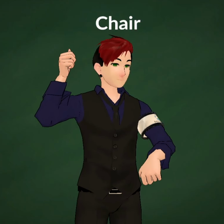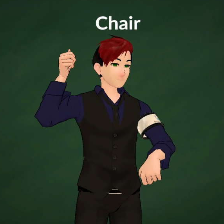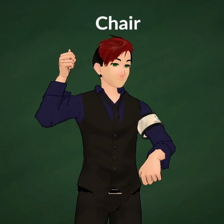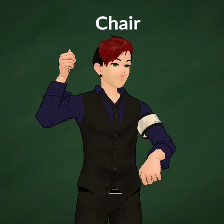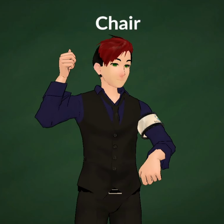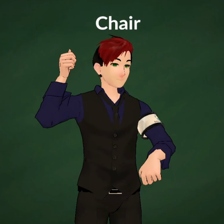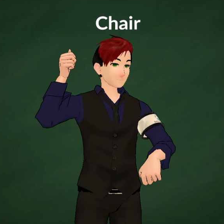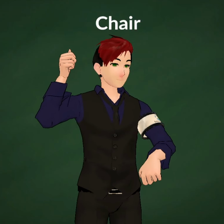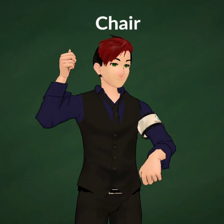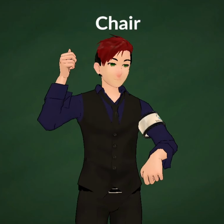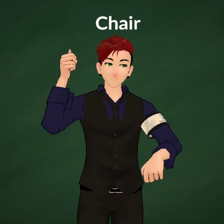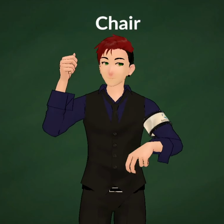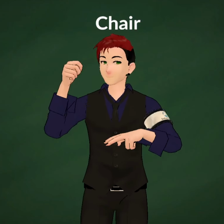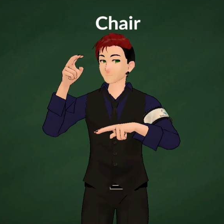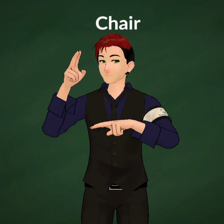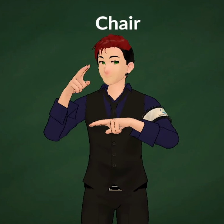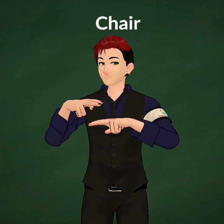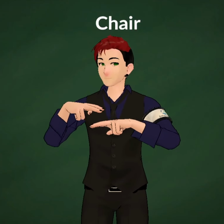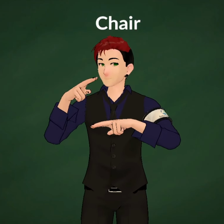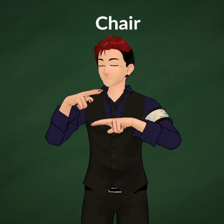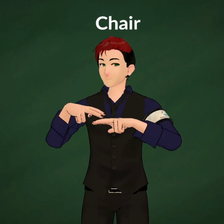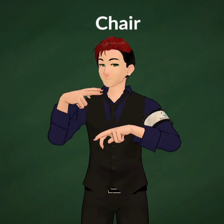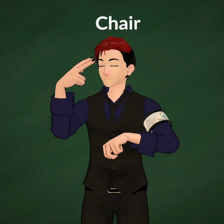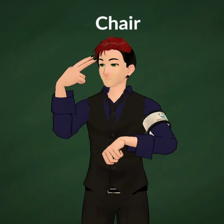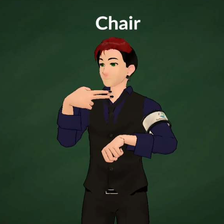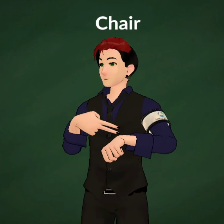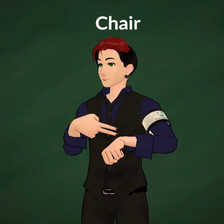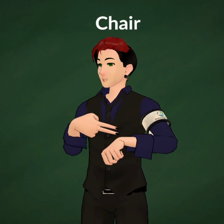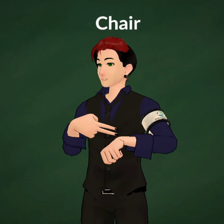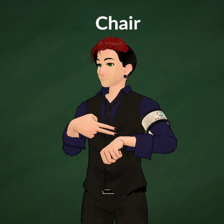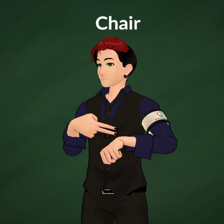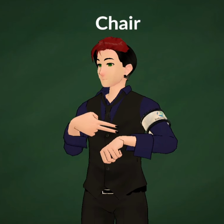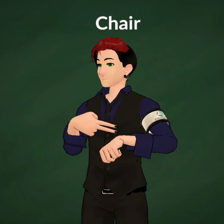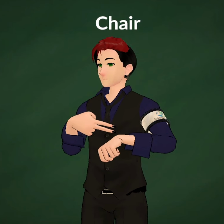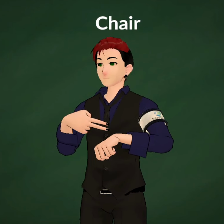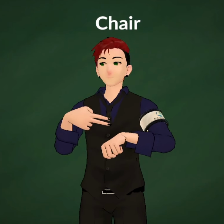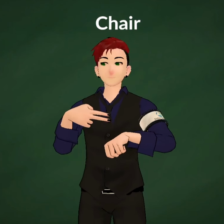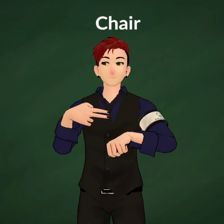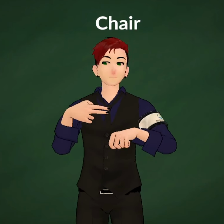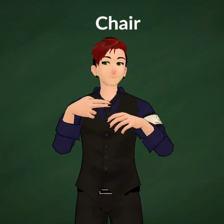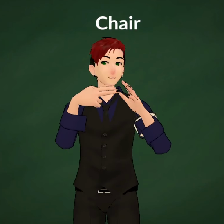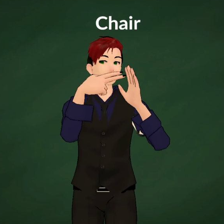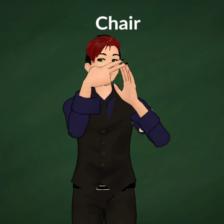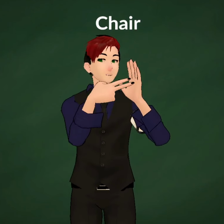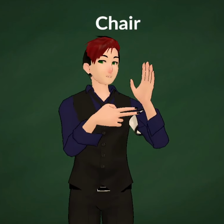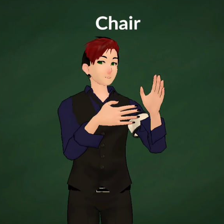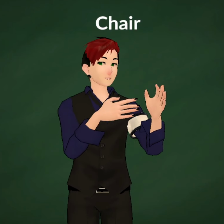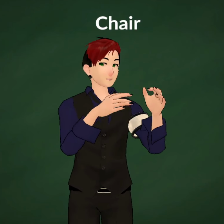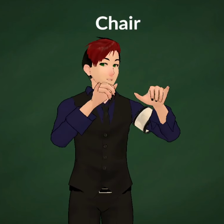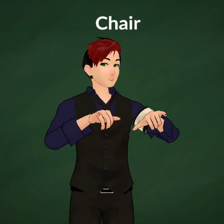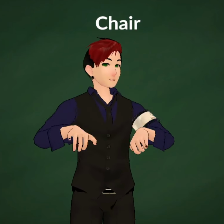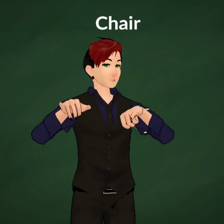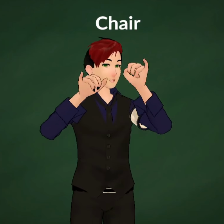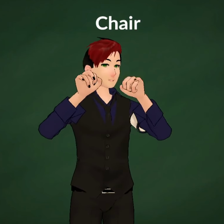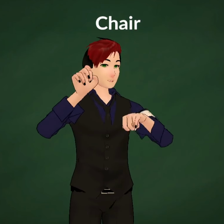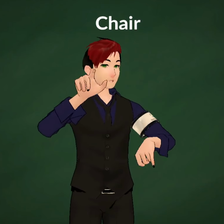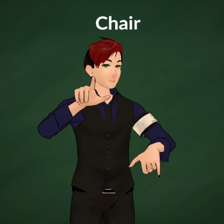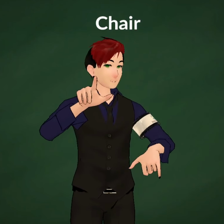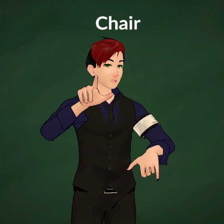Two times. So this is a rule that is very common with sign